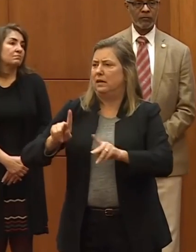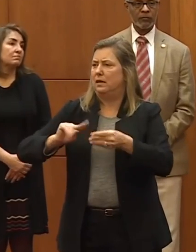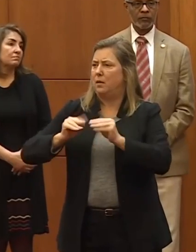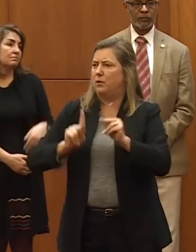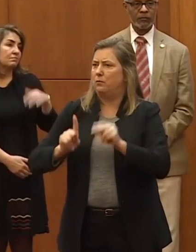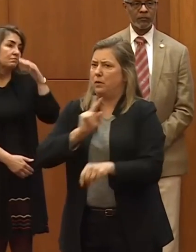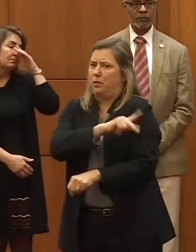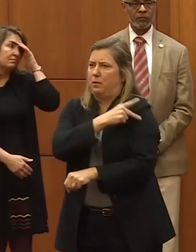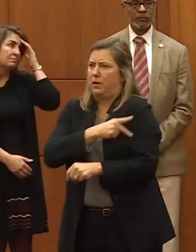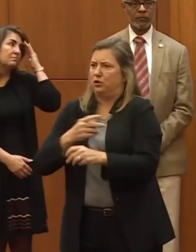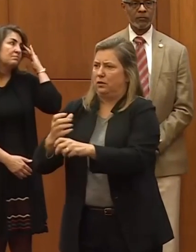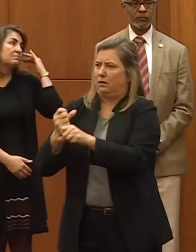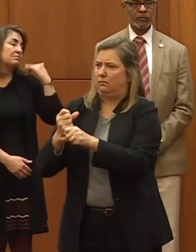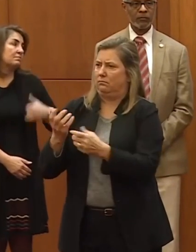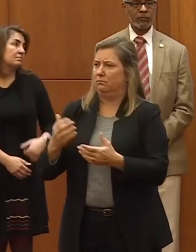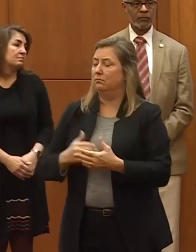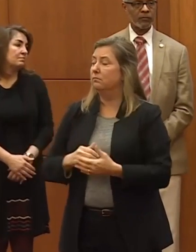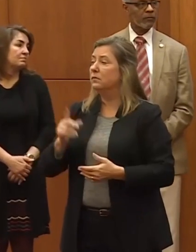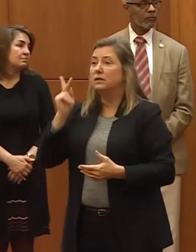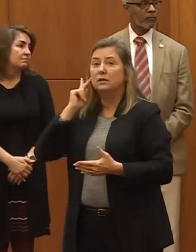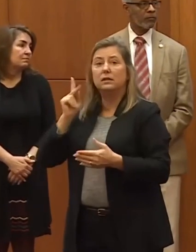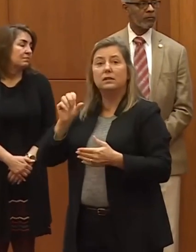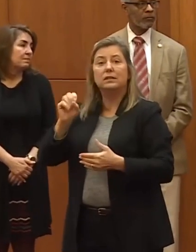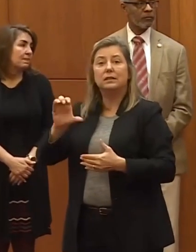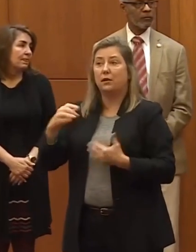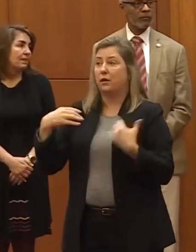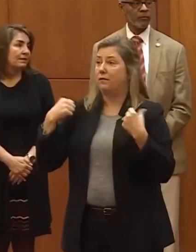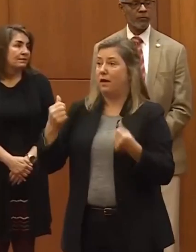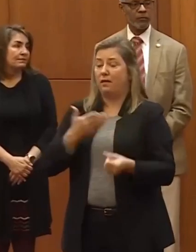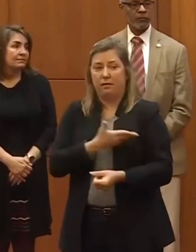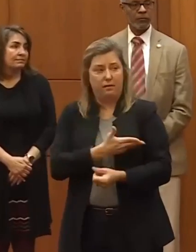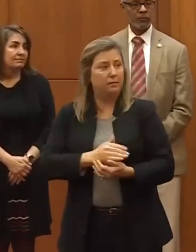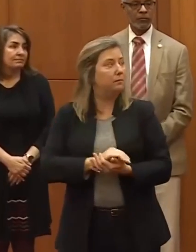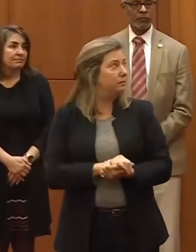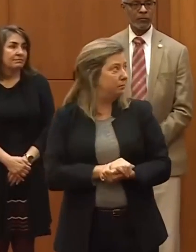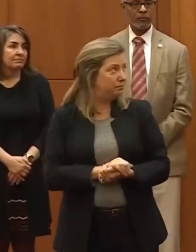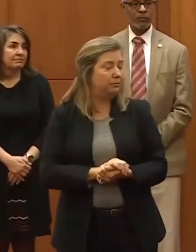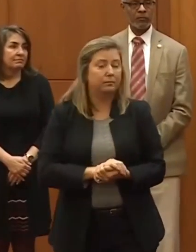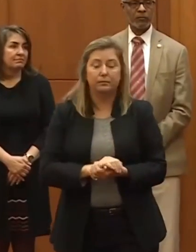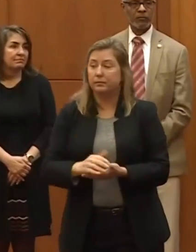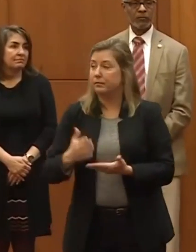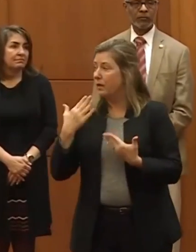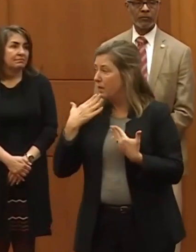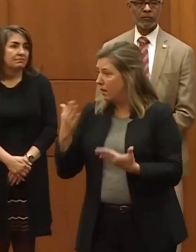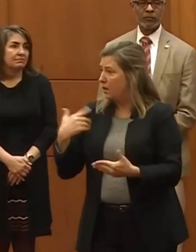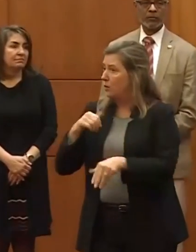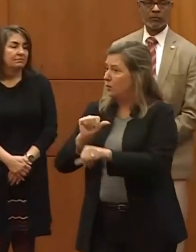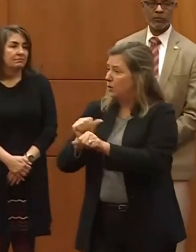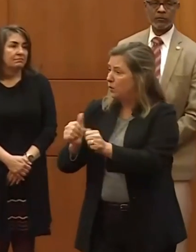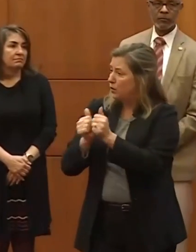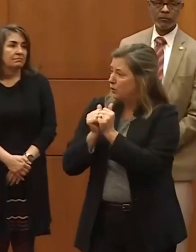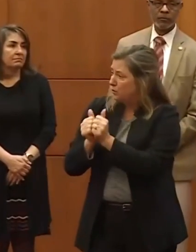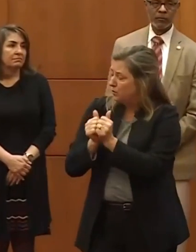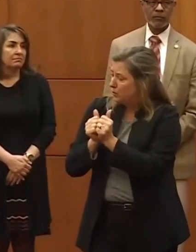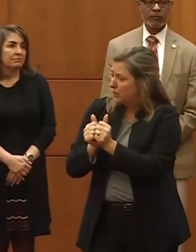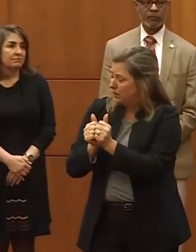let our Secretary of Health address that. Sure. Dan. Thank you, Governor. We are working together,